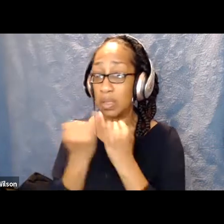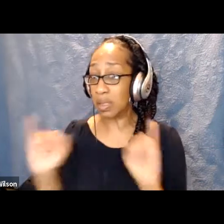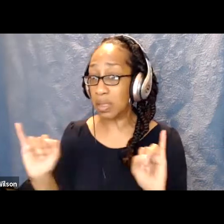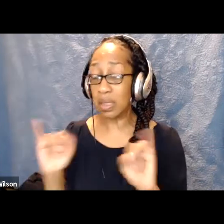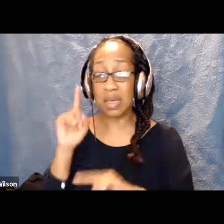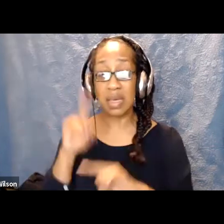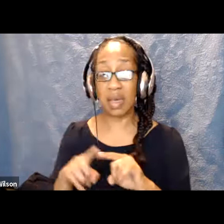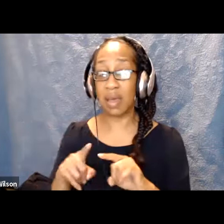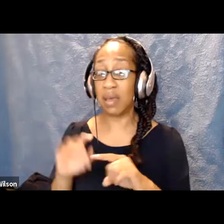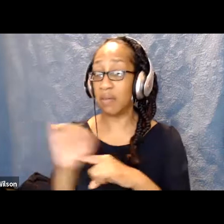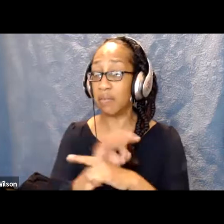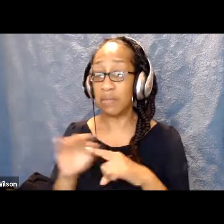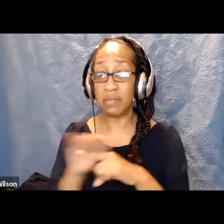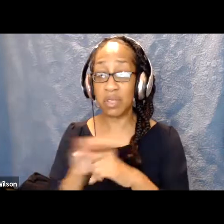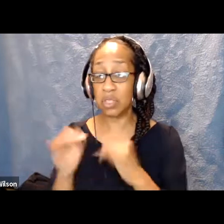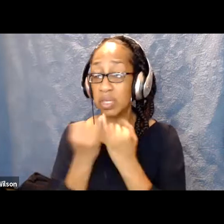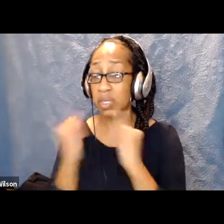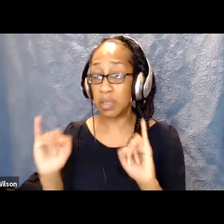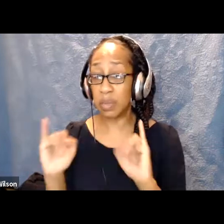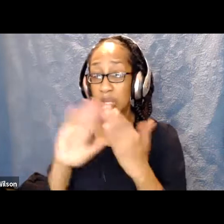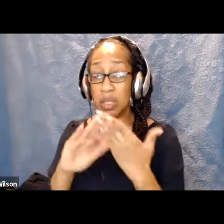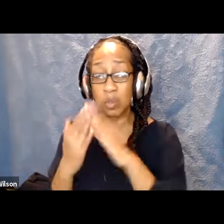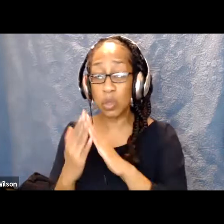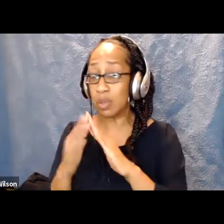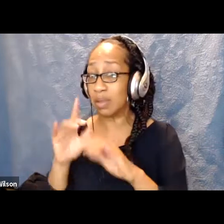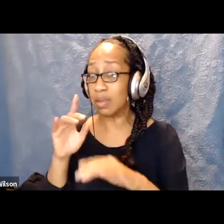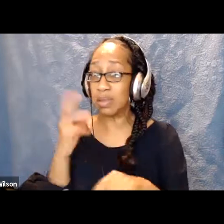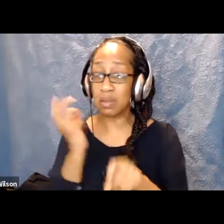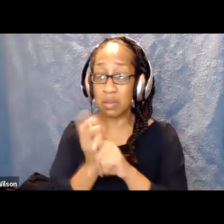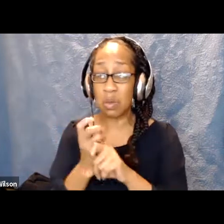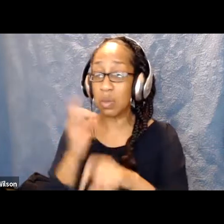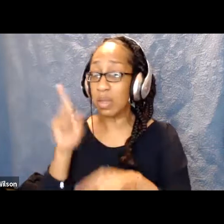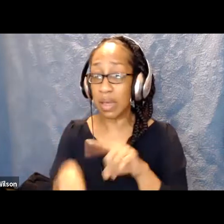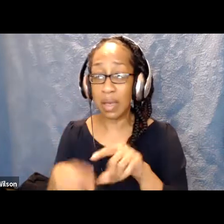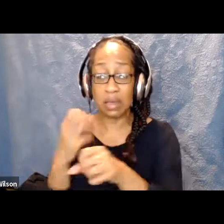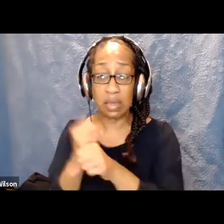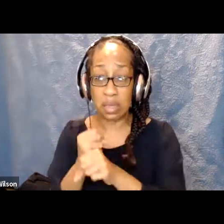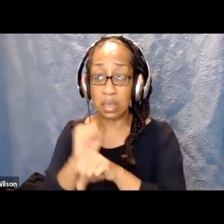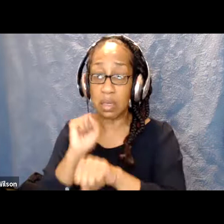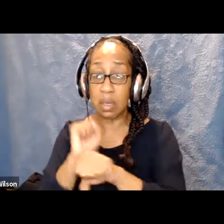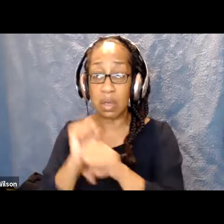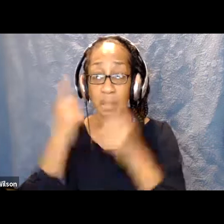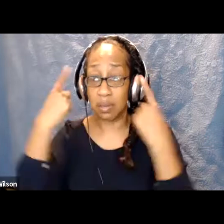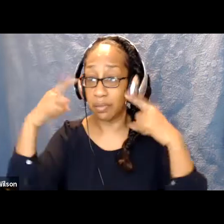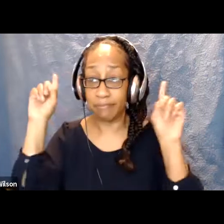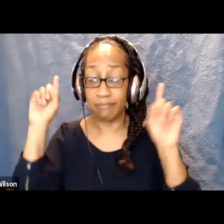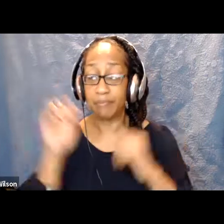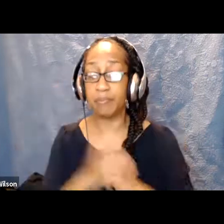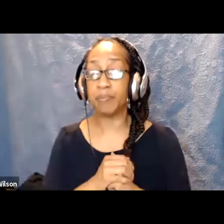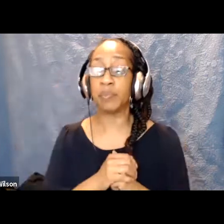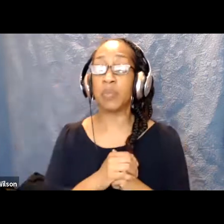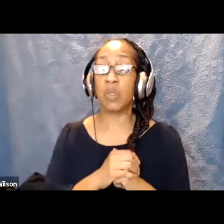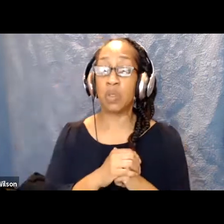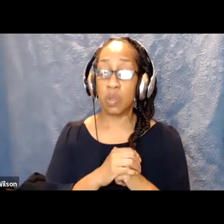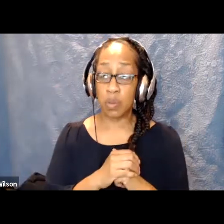pursue activities such as employment and be successful at them. So in recognition of this, I want